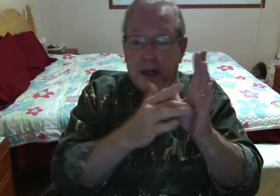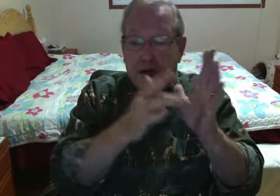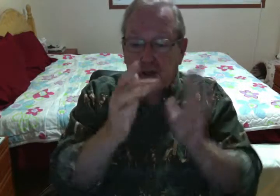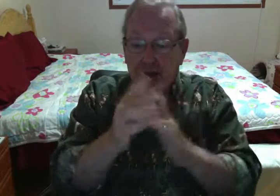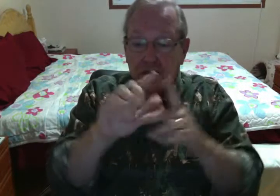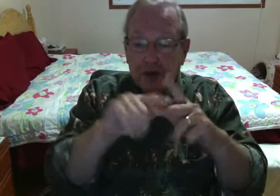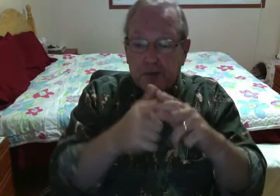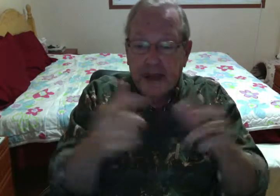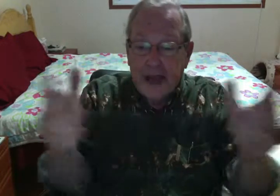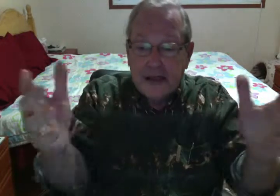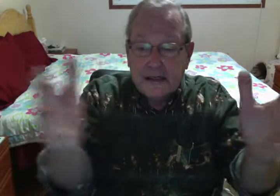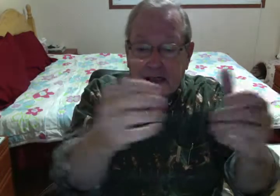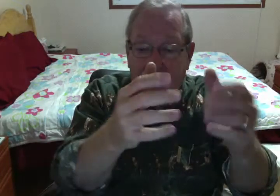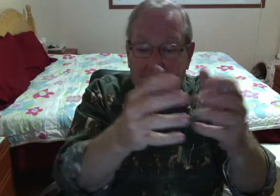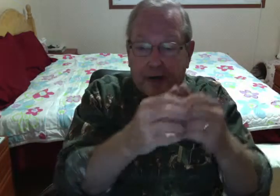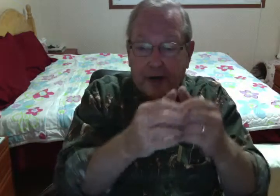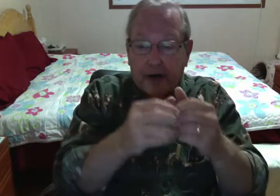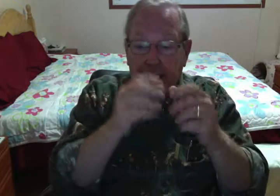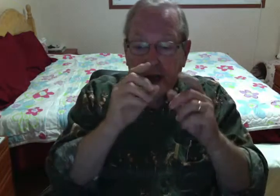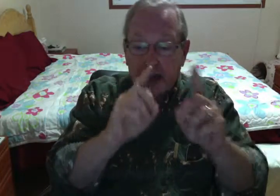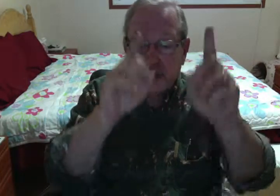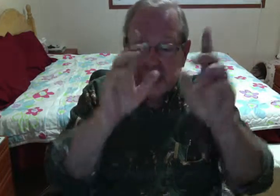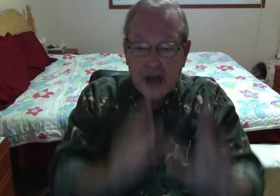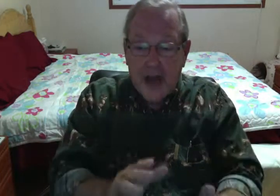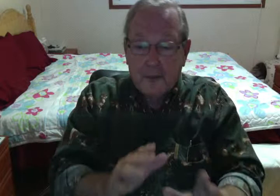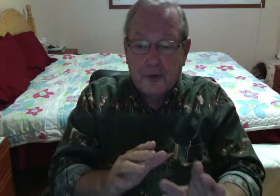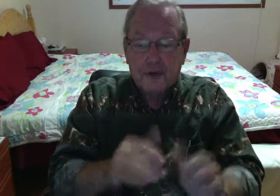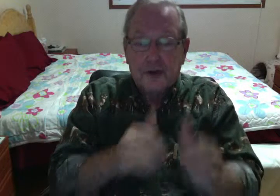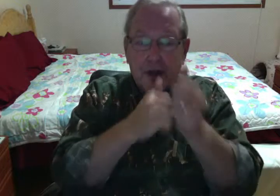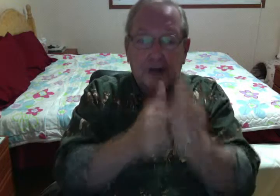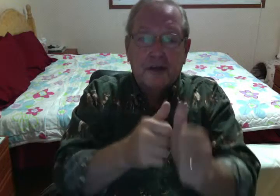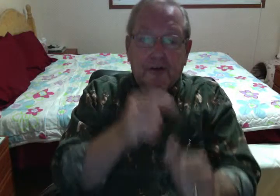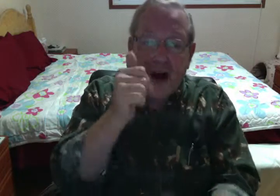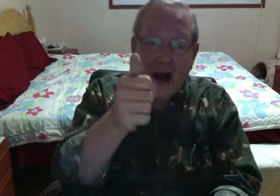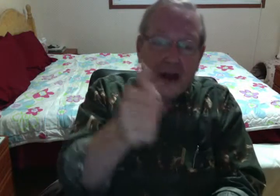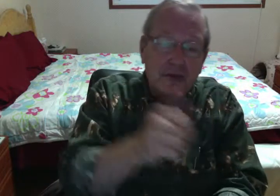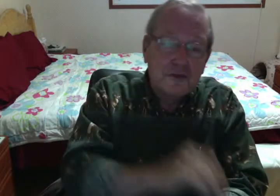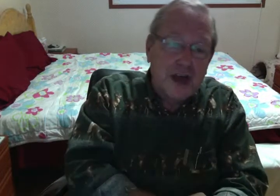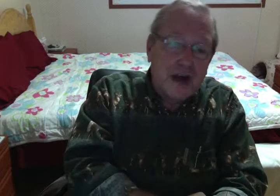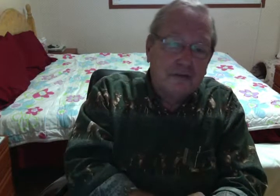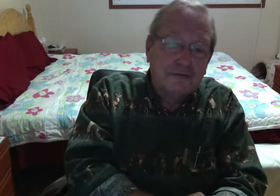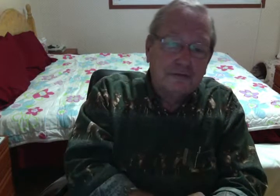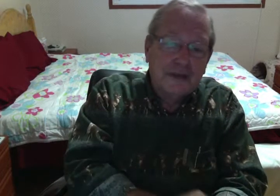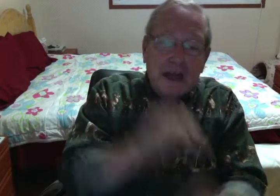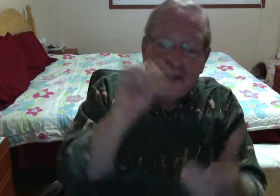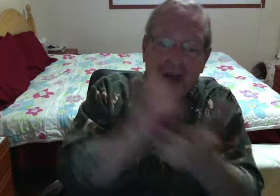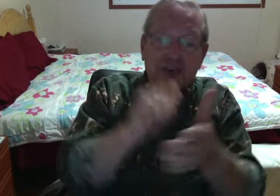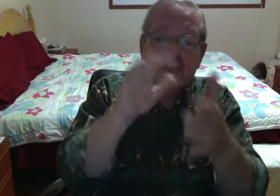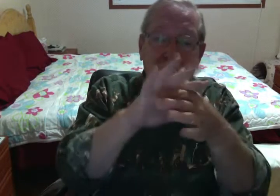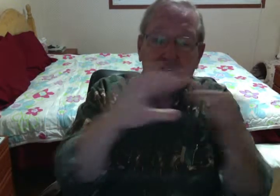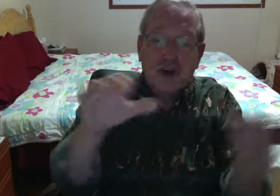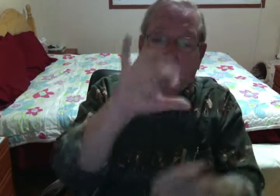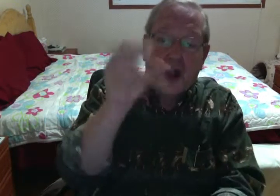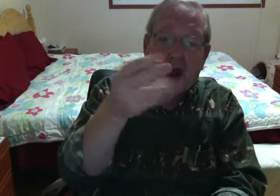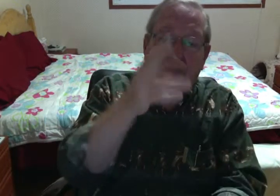Jesus began to gather his disciples to follow himself. That's the story of